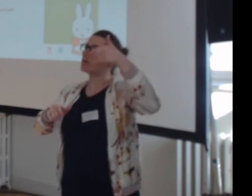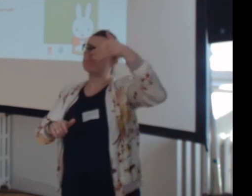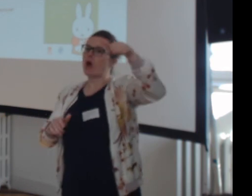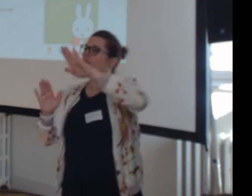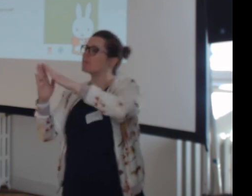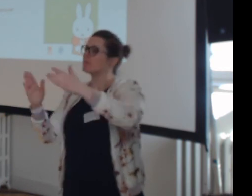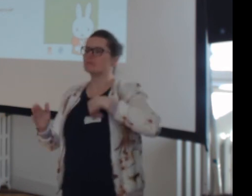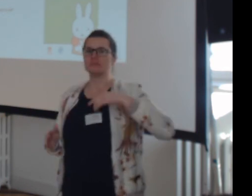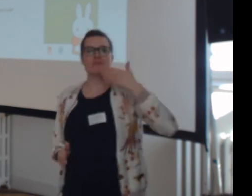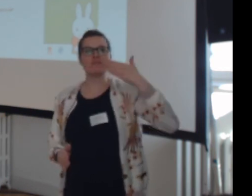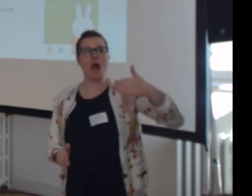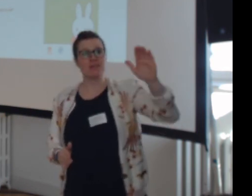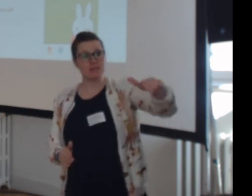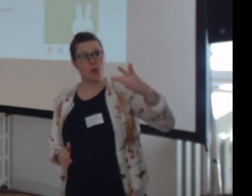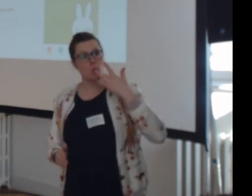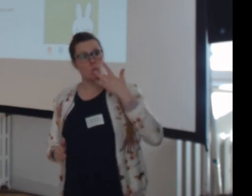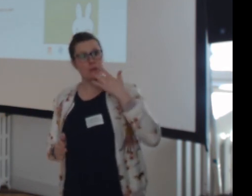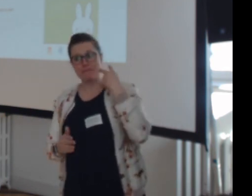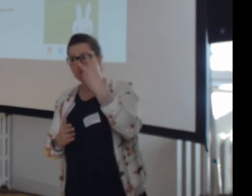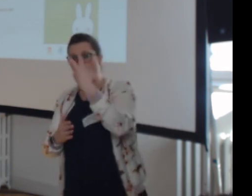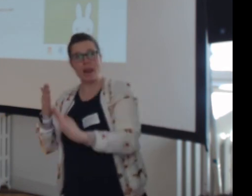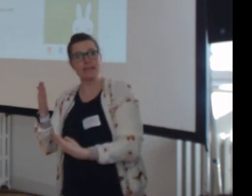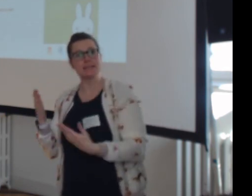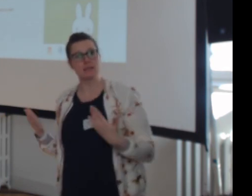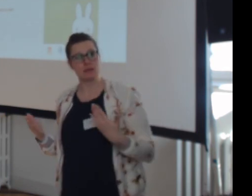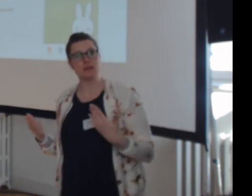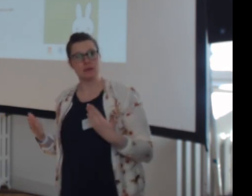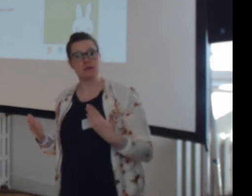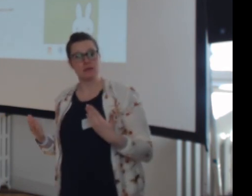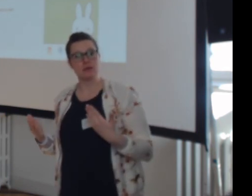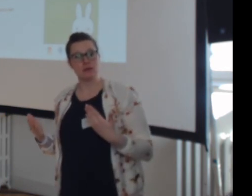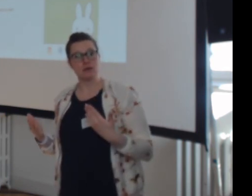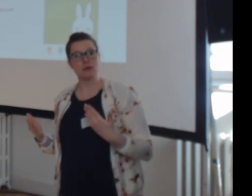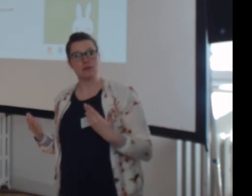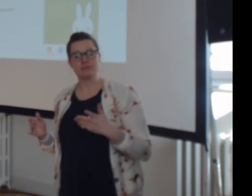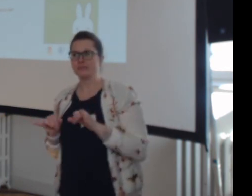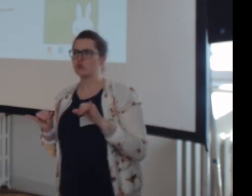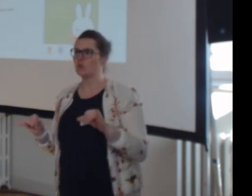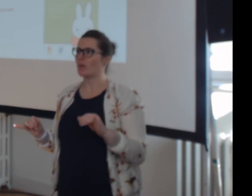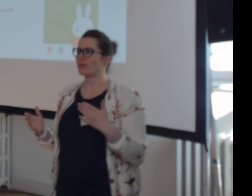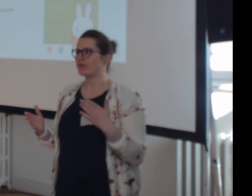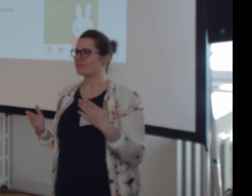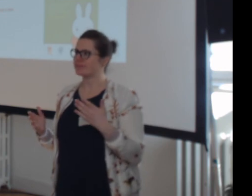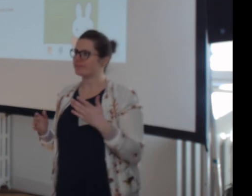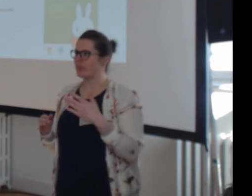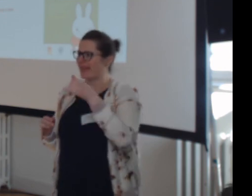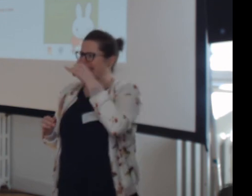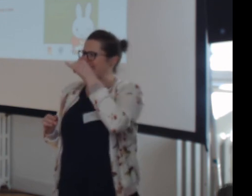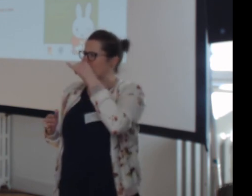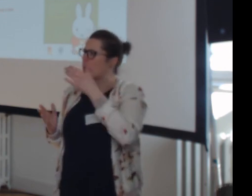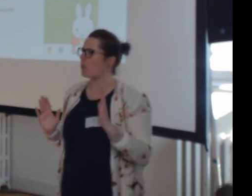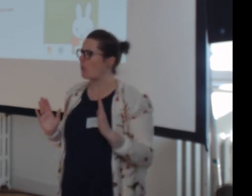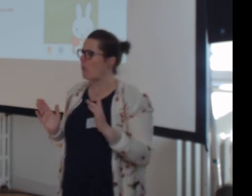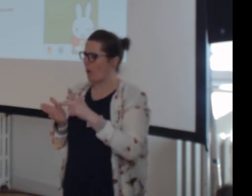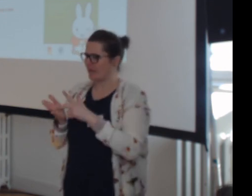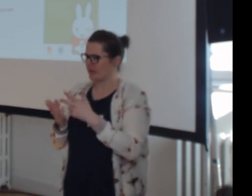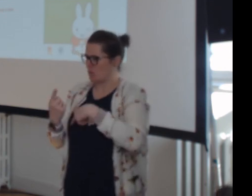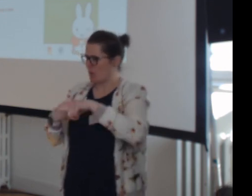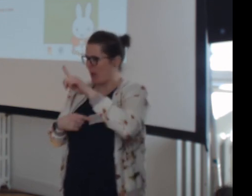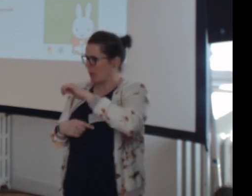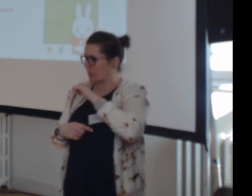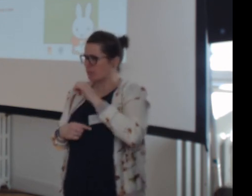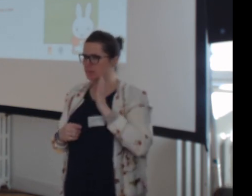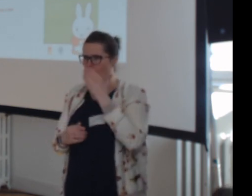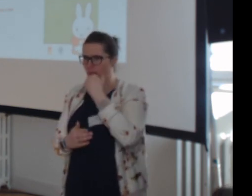like to read? If I remember well, it was a sort of a risky thing. We were not sure whether this would